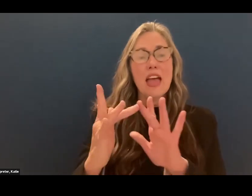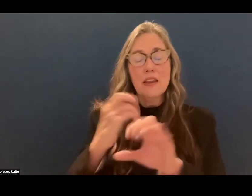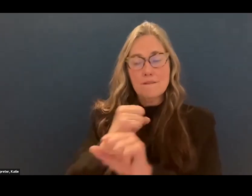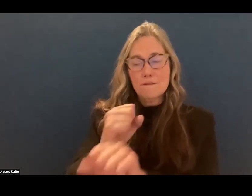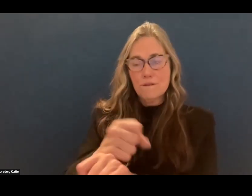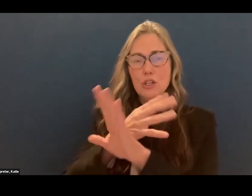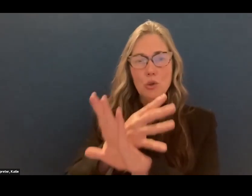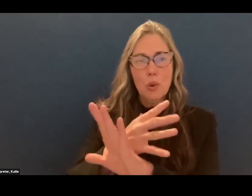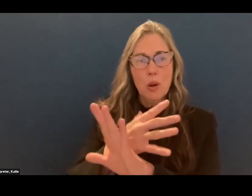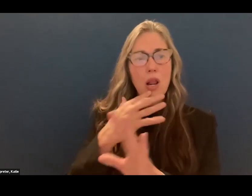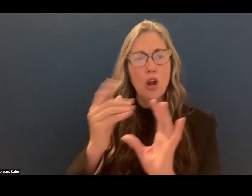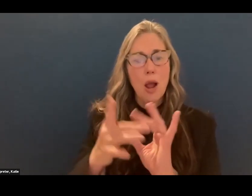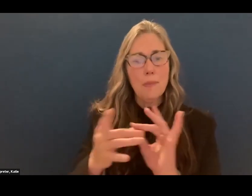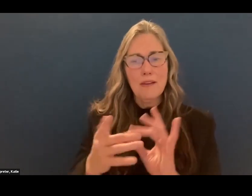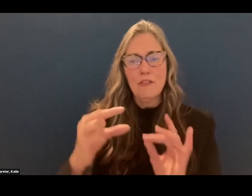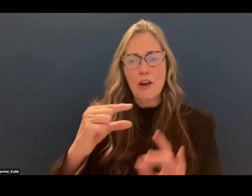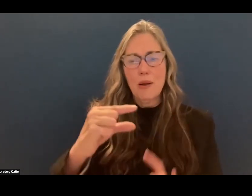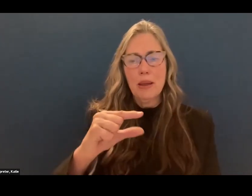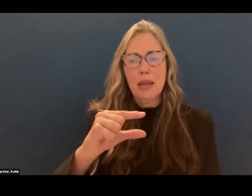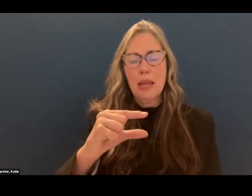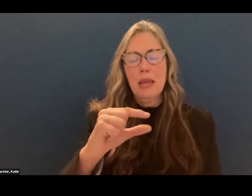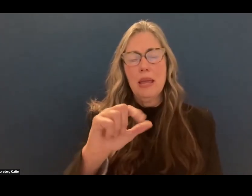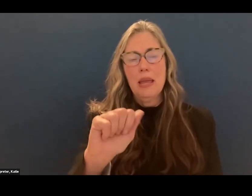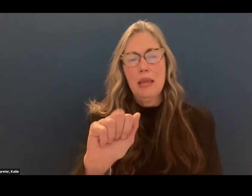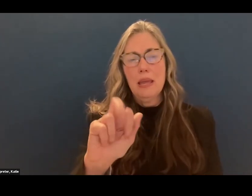Garrett Williams.